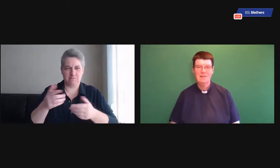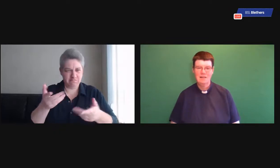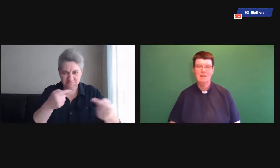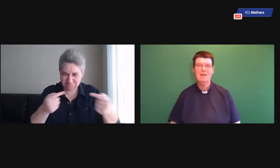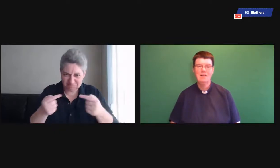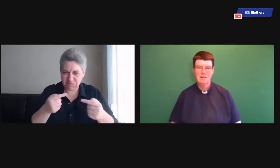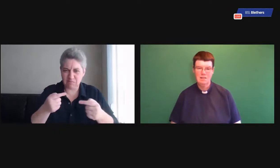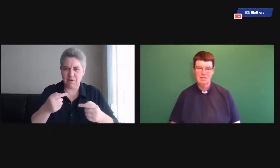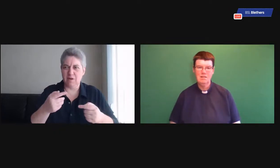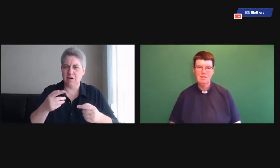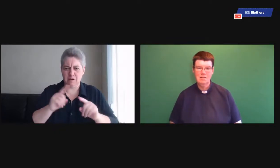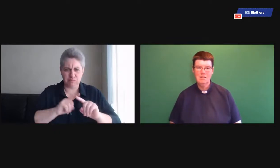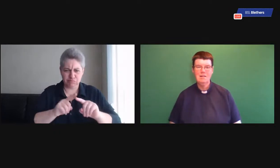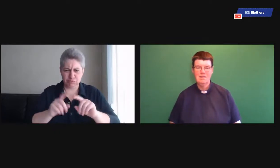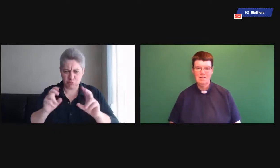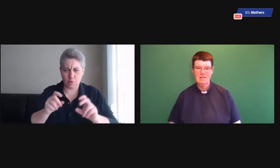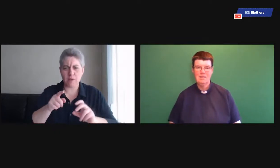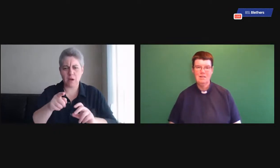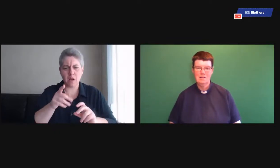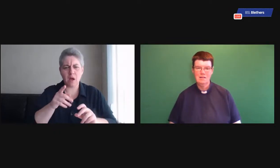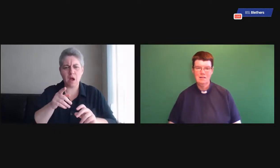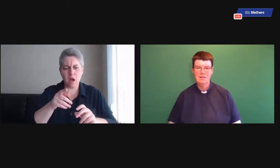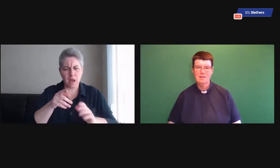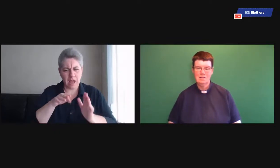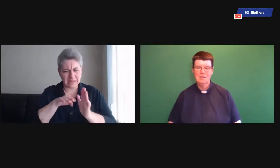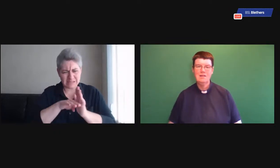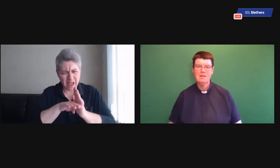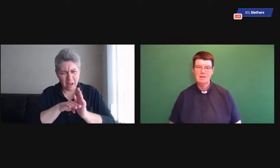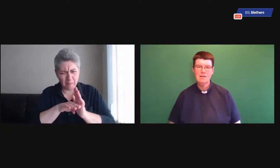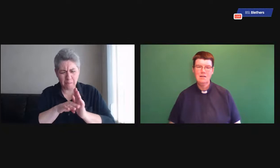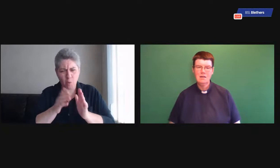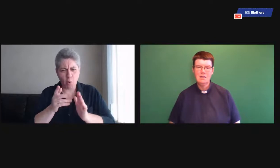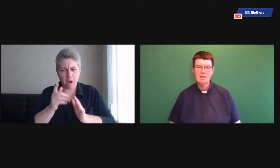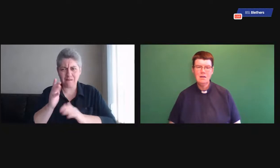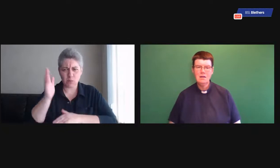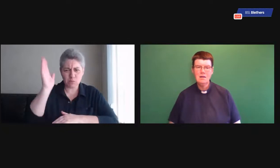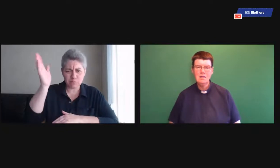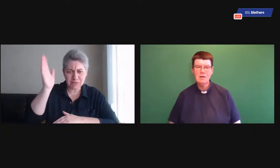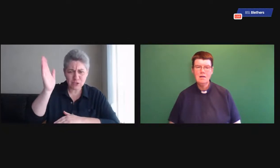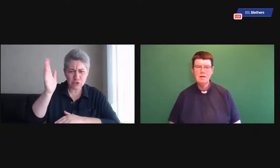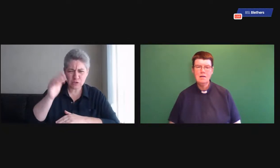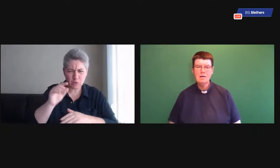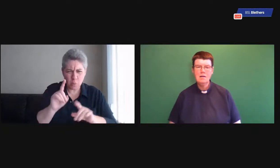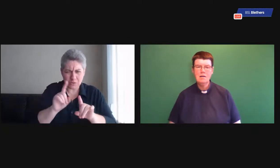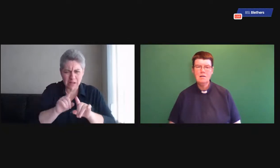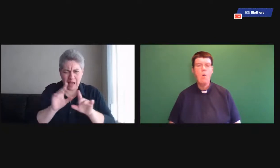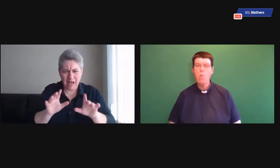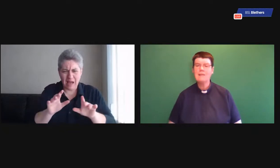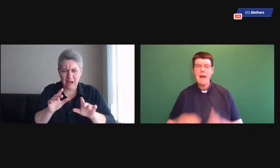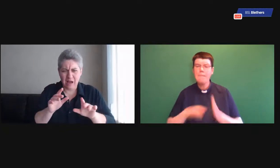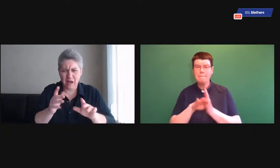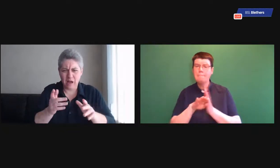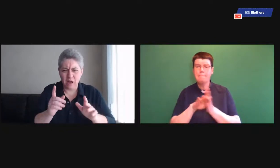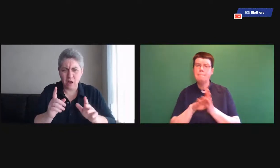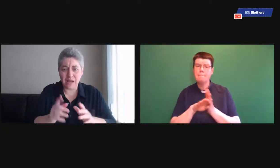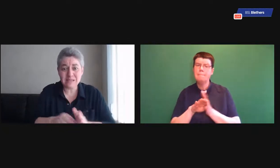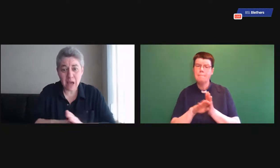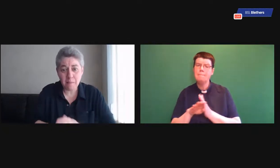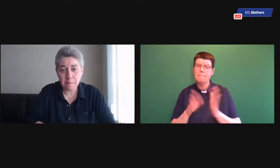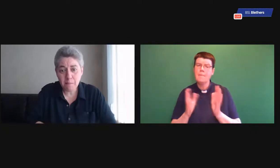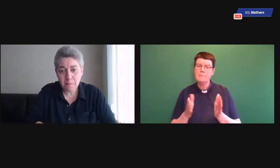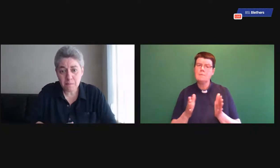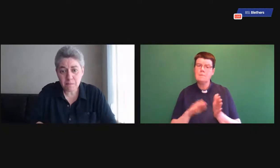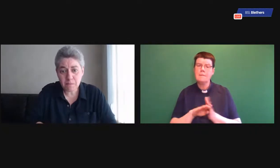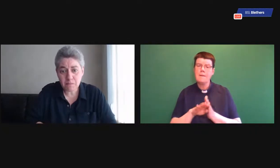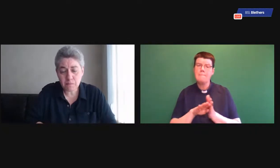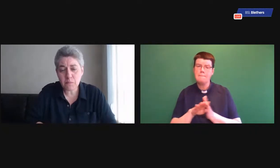studies and having your debates and all the other things that went along with it, is there like an exam at the